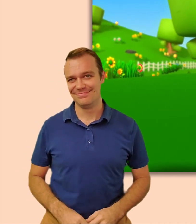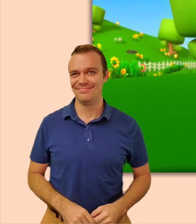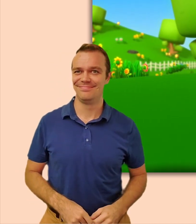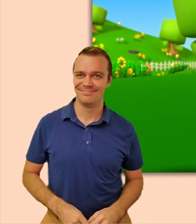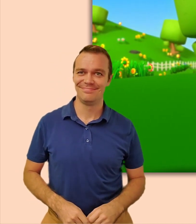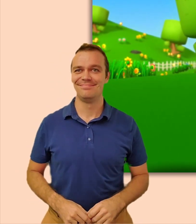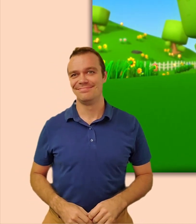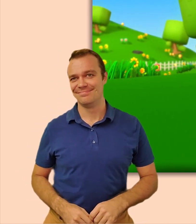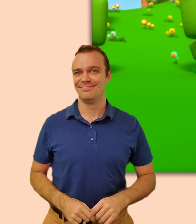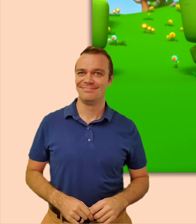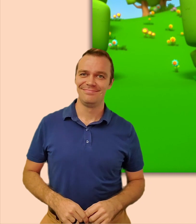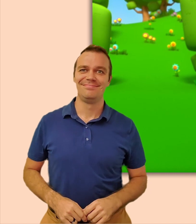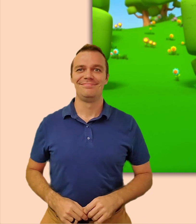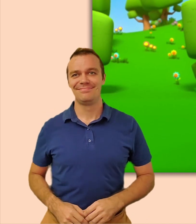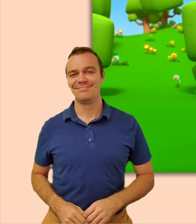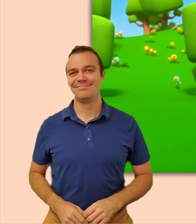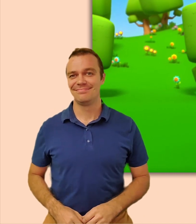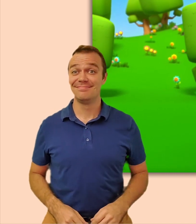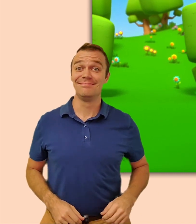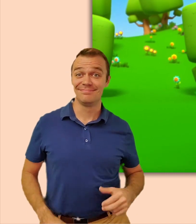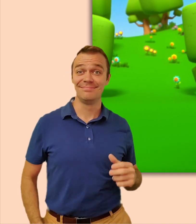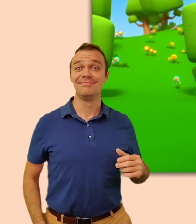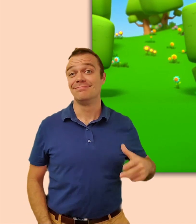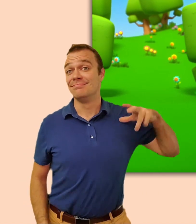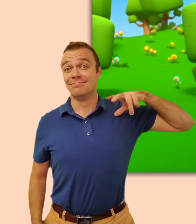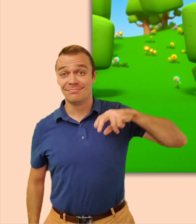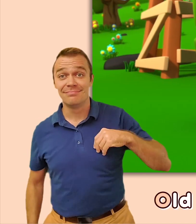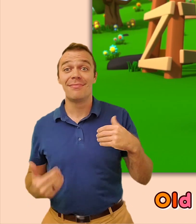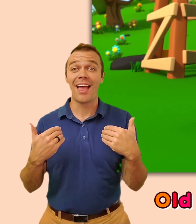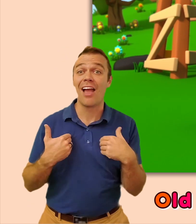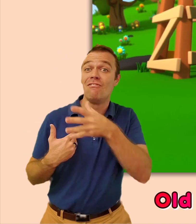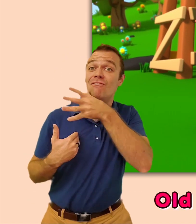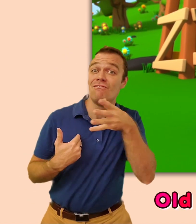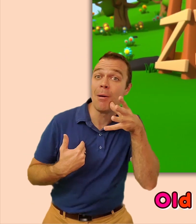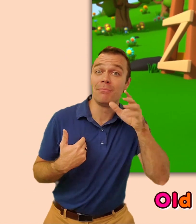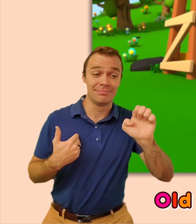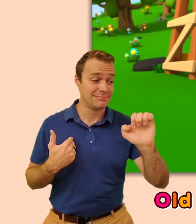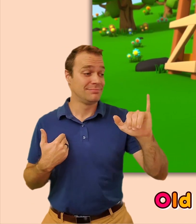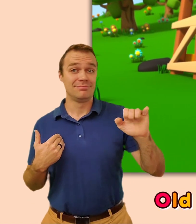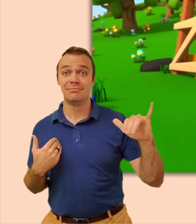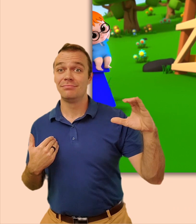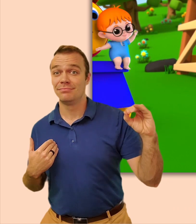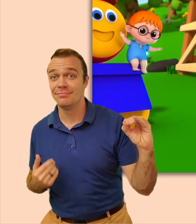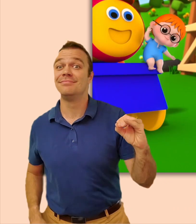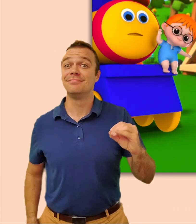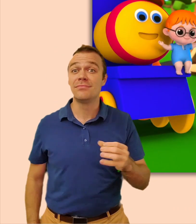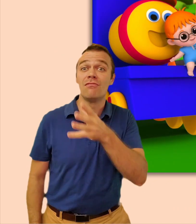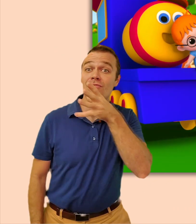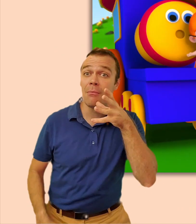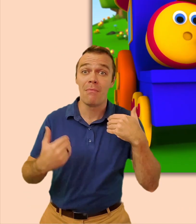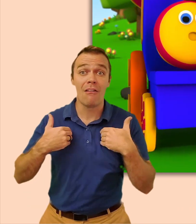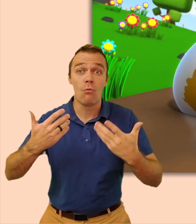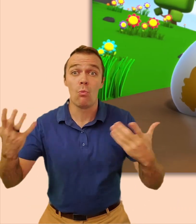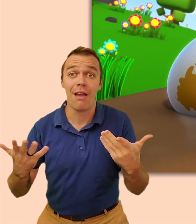Old Mac Donald had a farm,